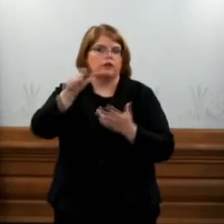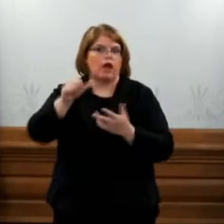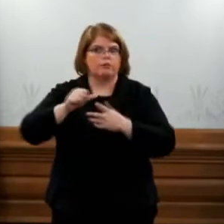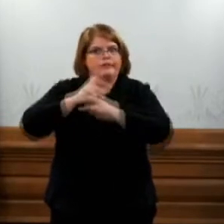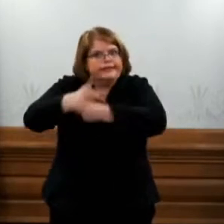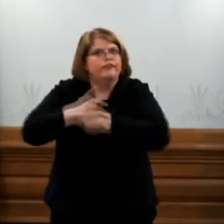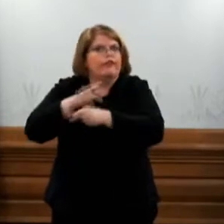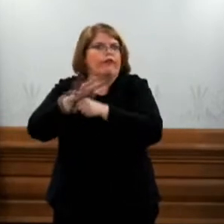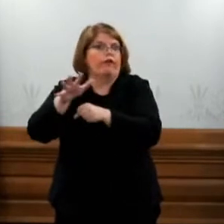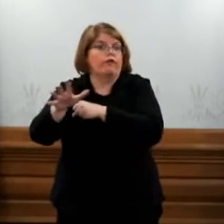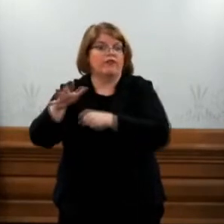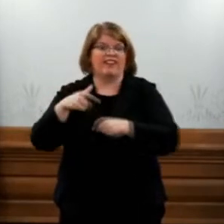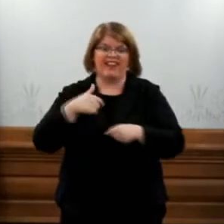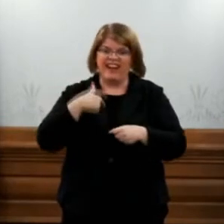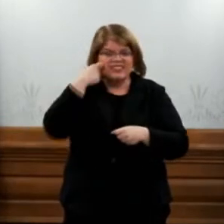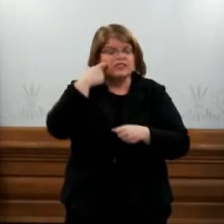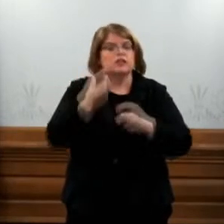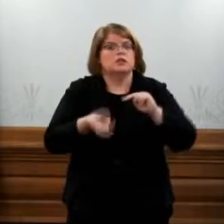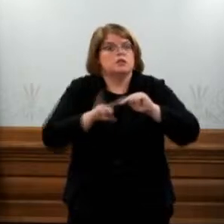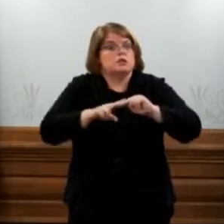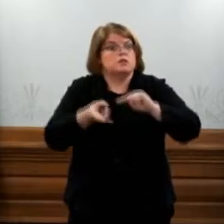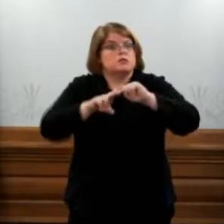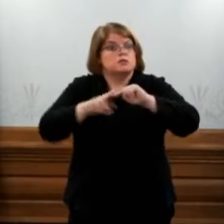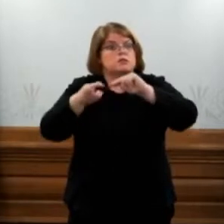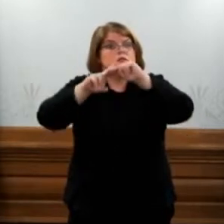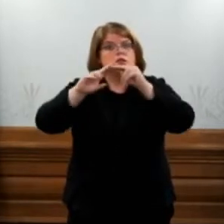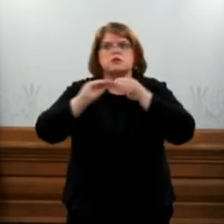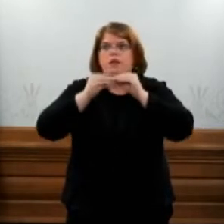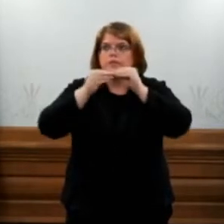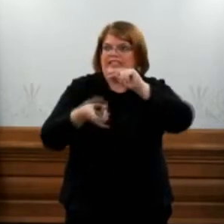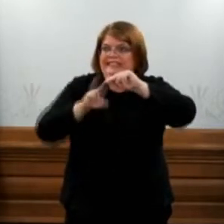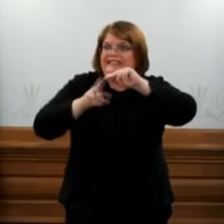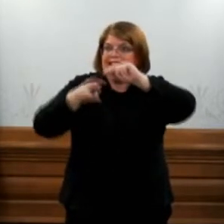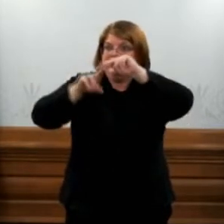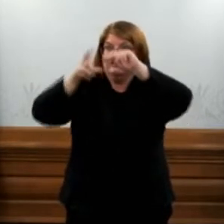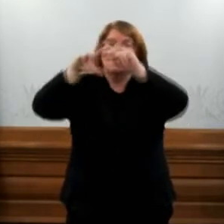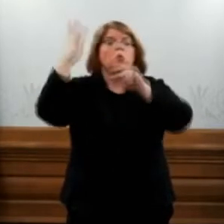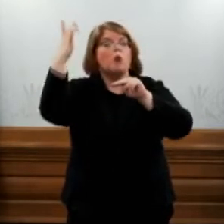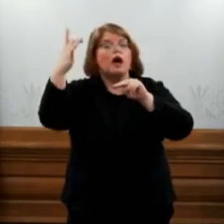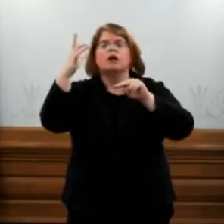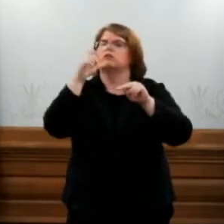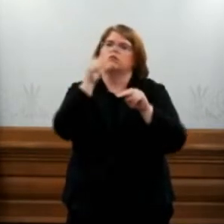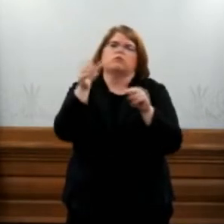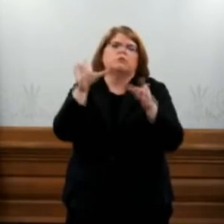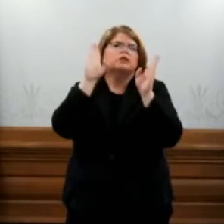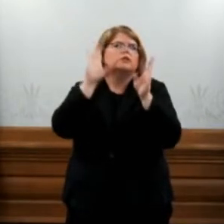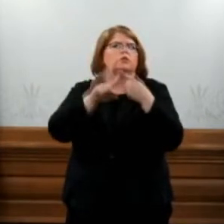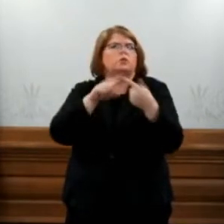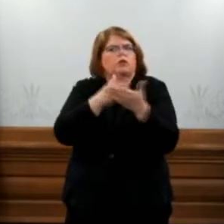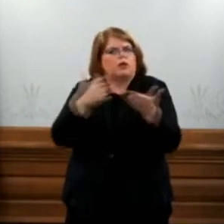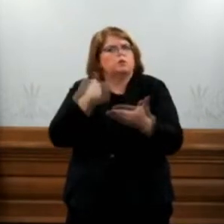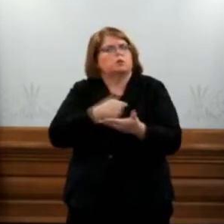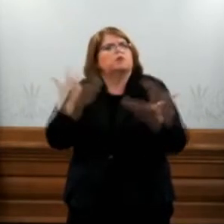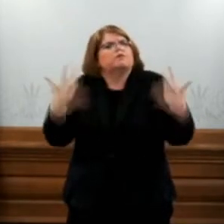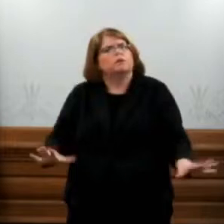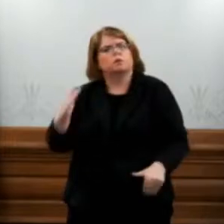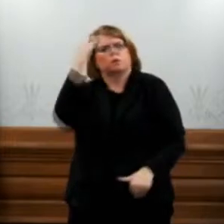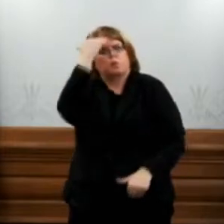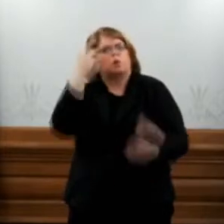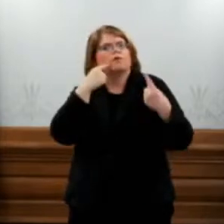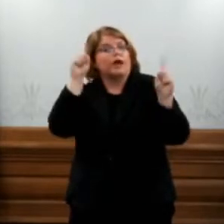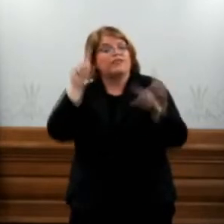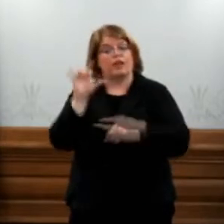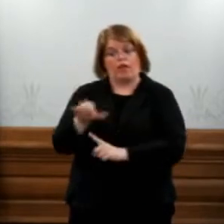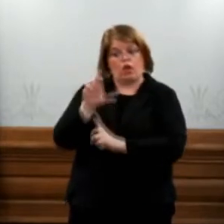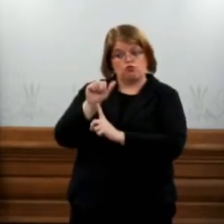numbers that are going up and up more. And why are those numbers going up? And the reason is we're not paying enough attention to the things that we know are effective. And this rally